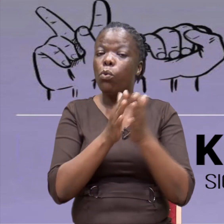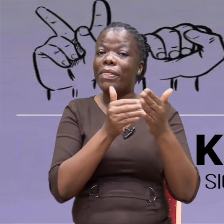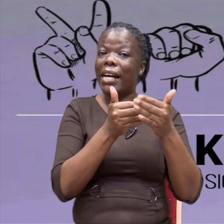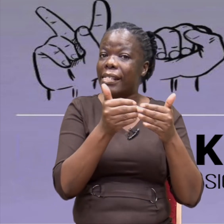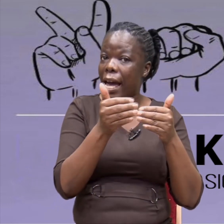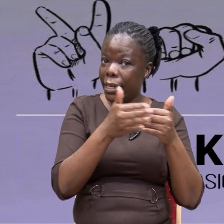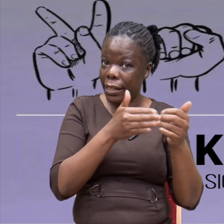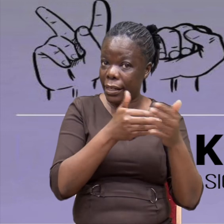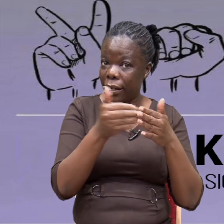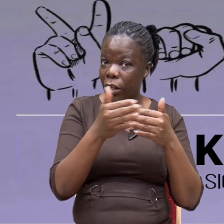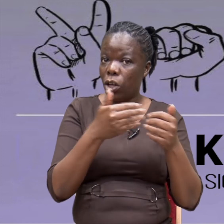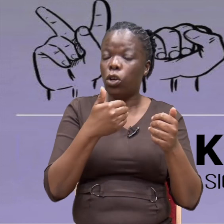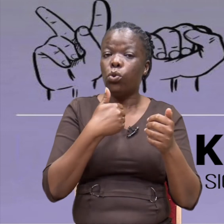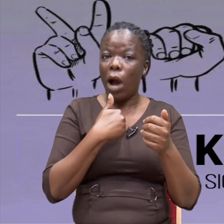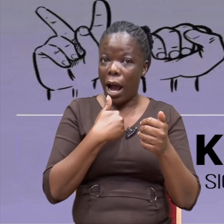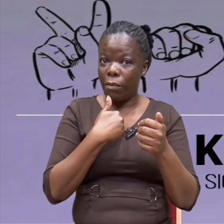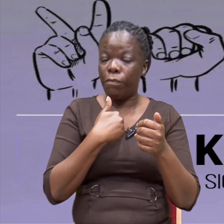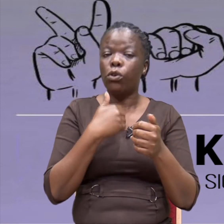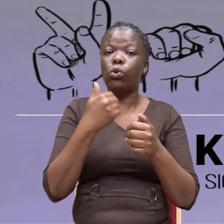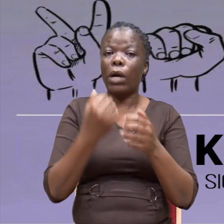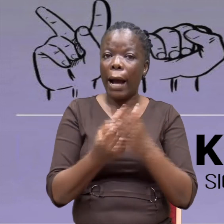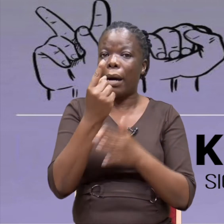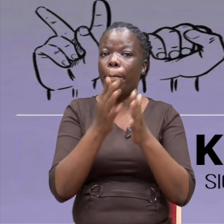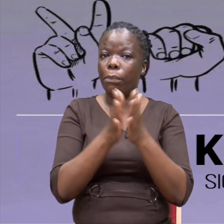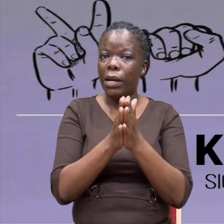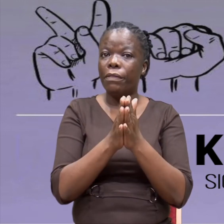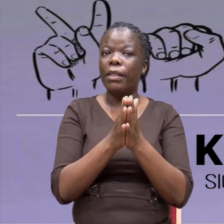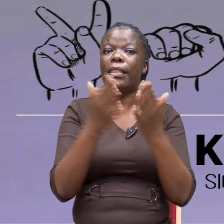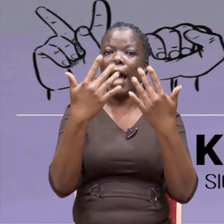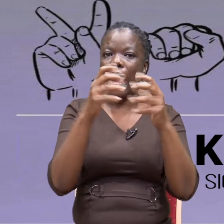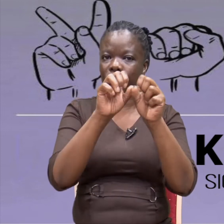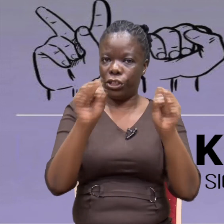a sign, you have to come up with the hand shape.